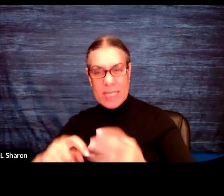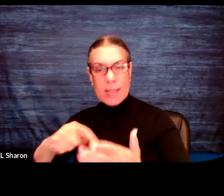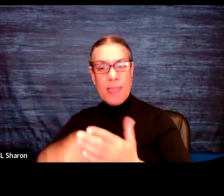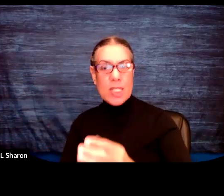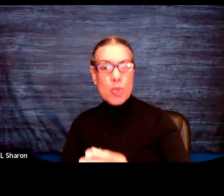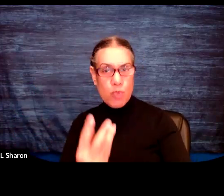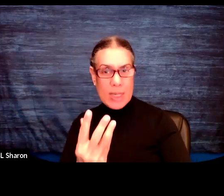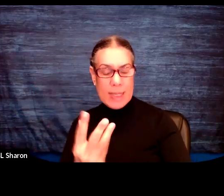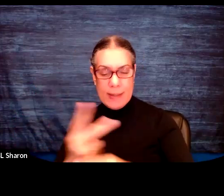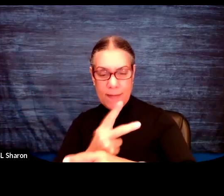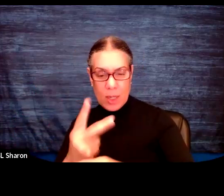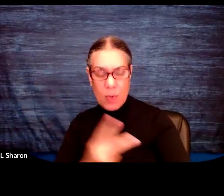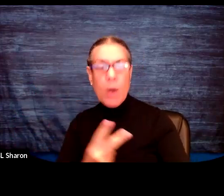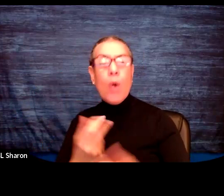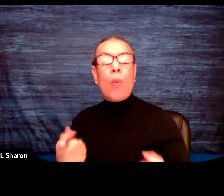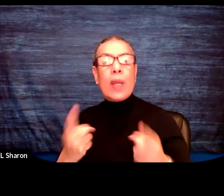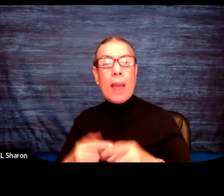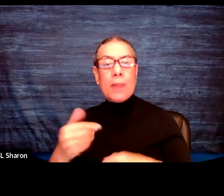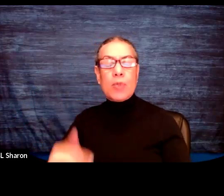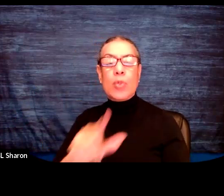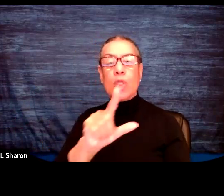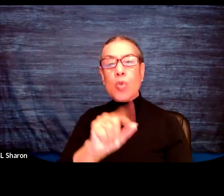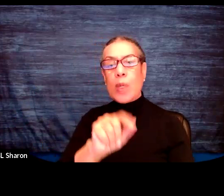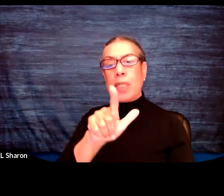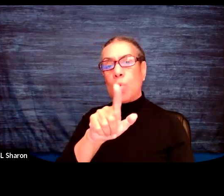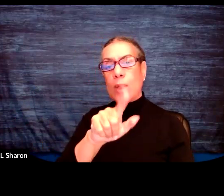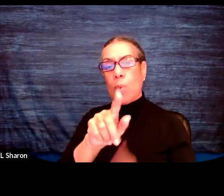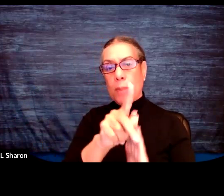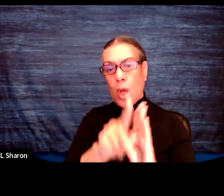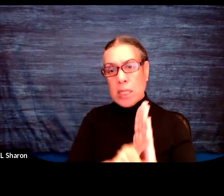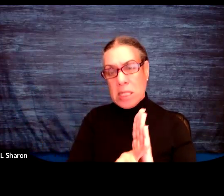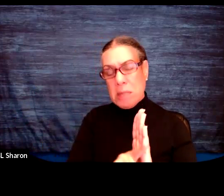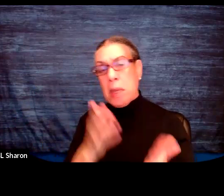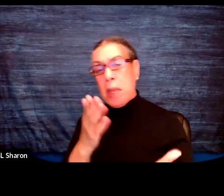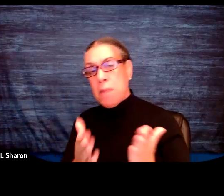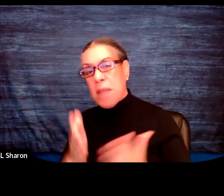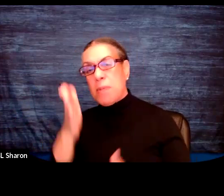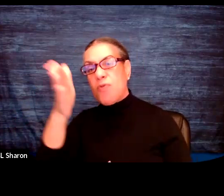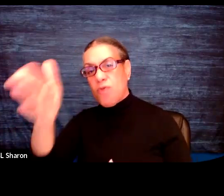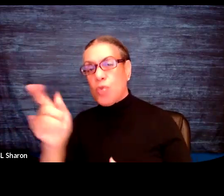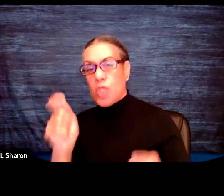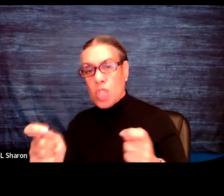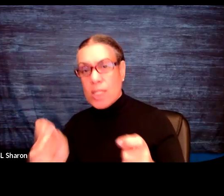better understand the multi-year impact of the 2021 policy and consider potential future changes.